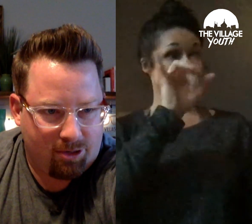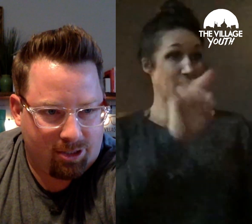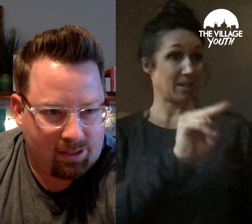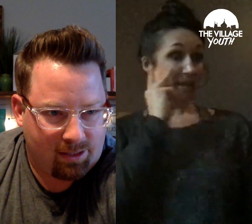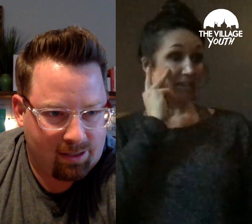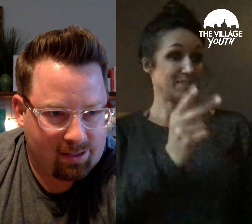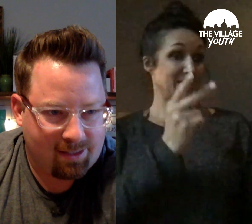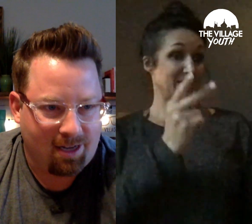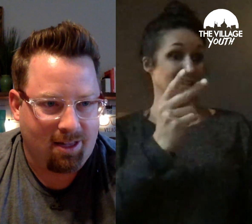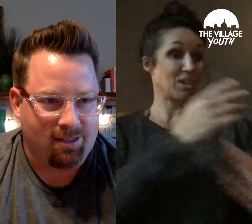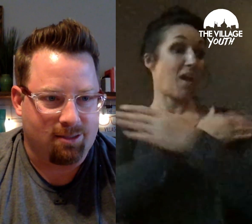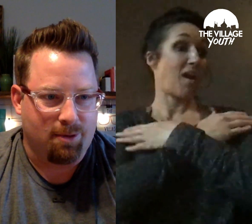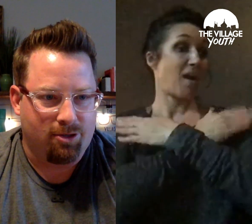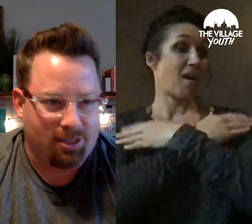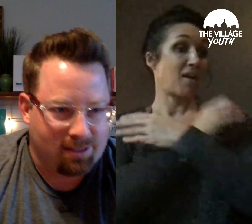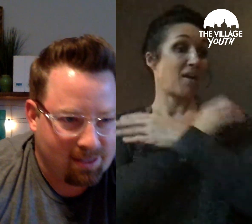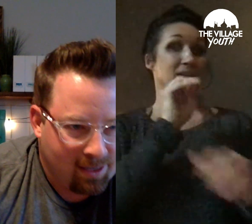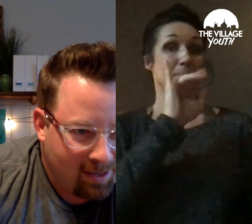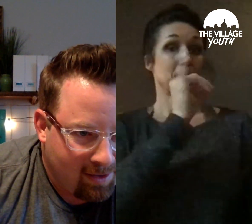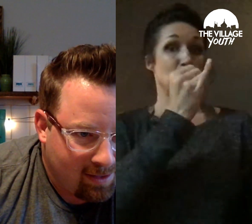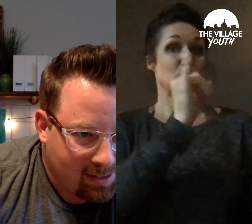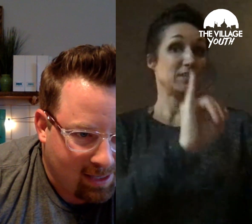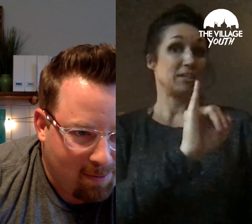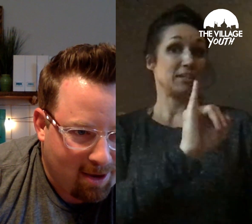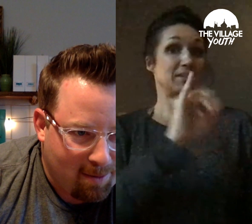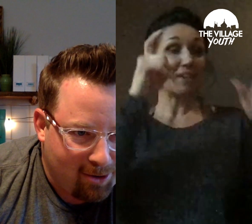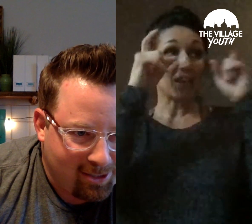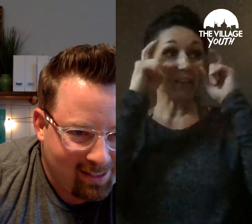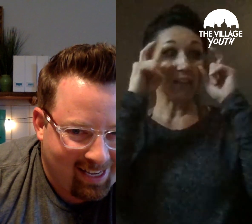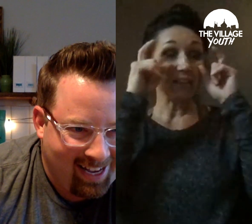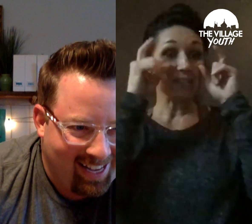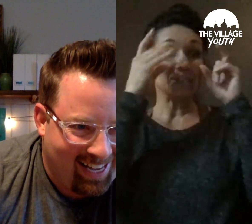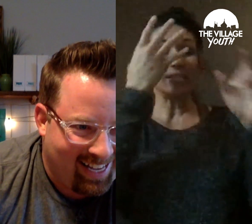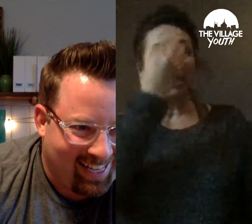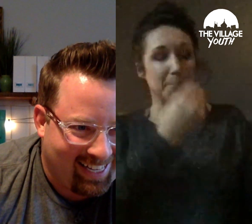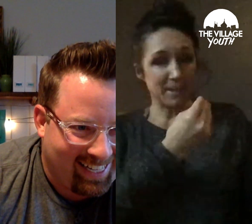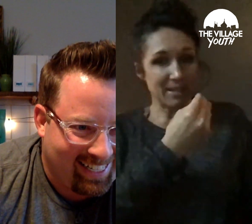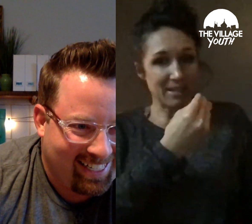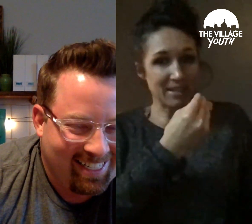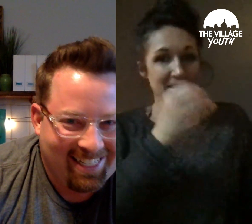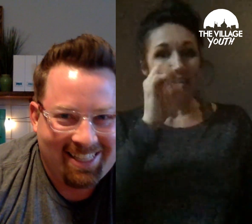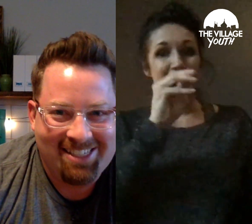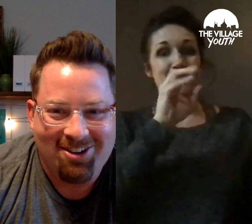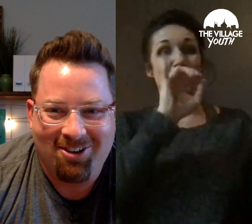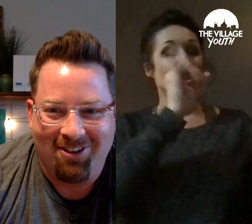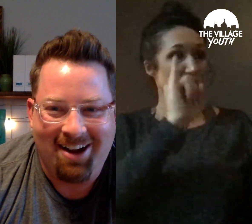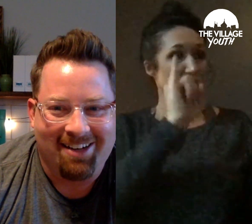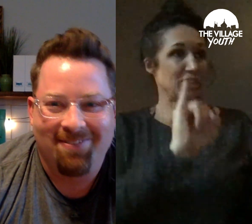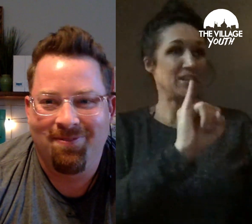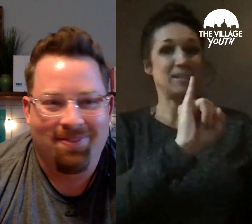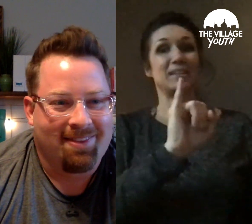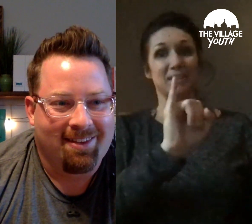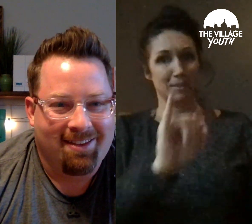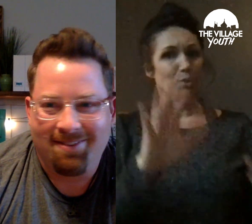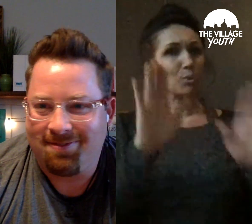hug emojis, sunglasses emojis, sleeping emojis. These are